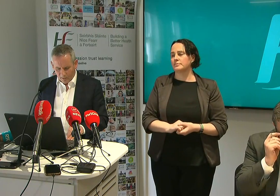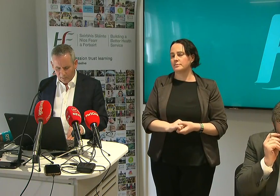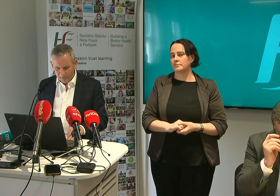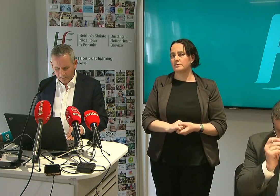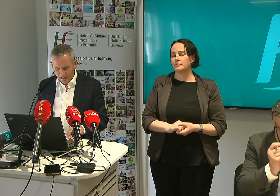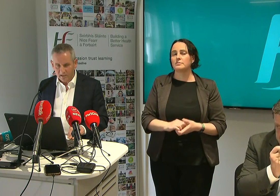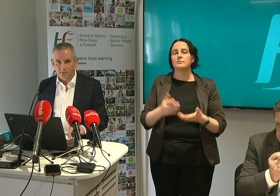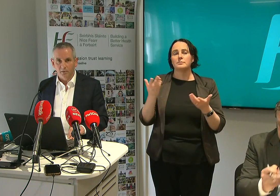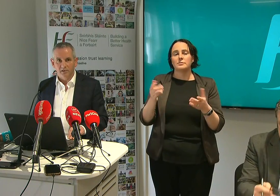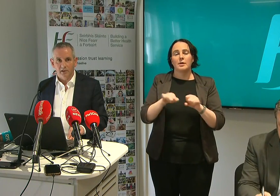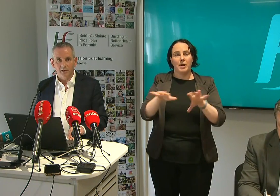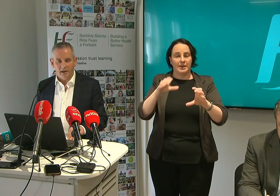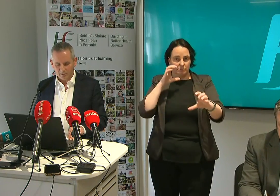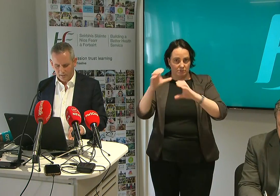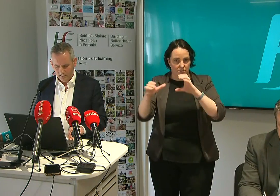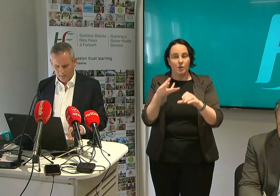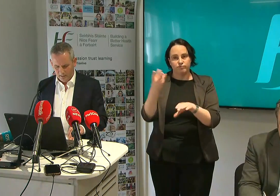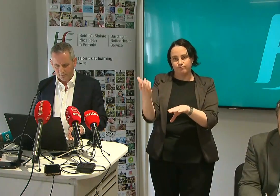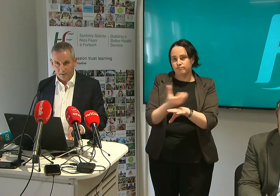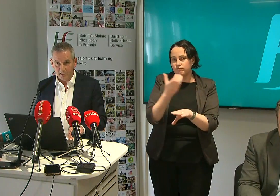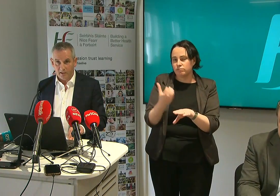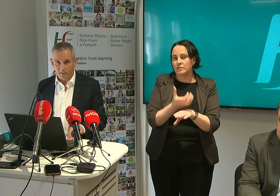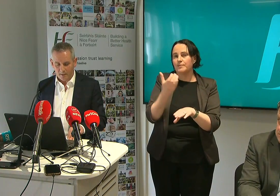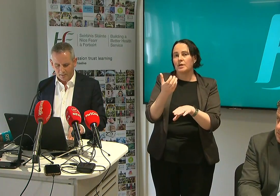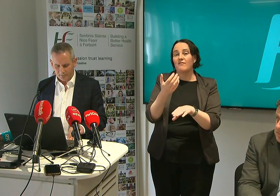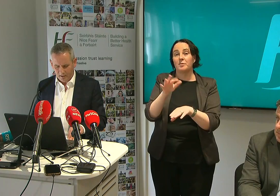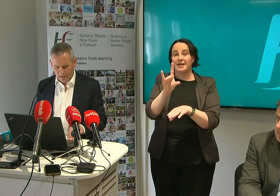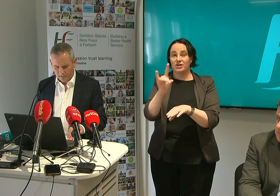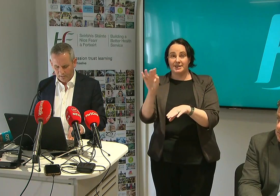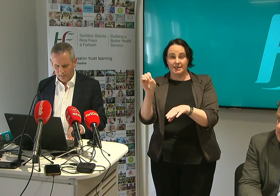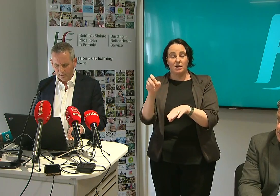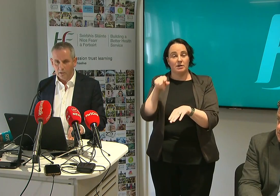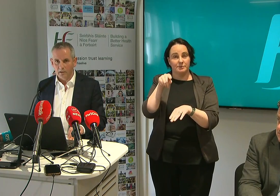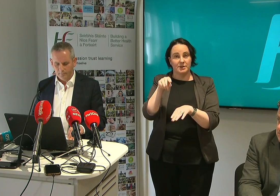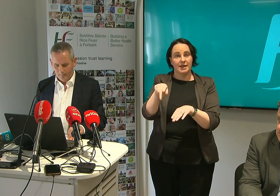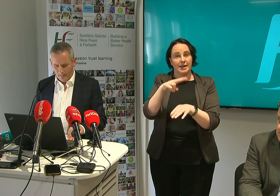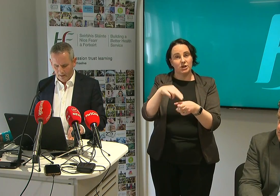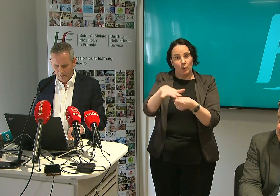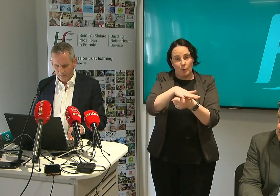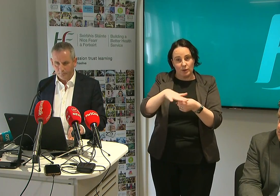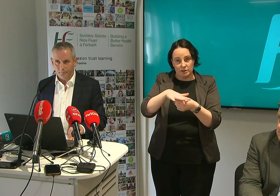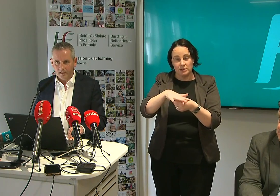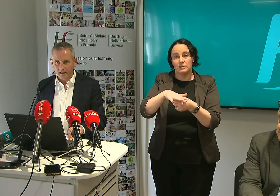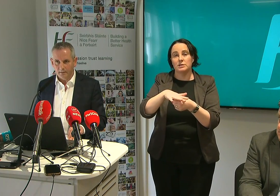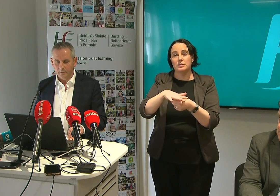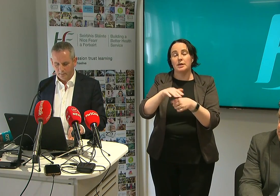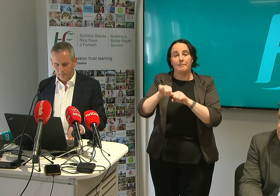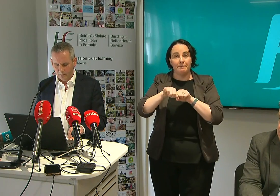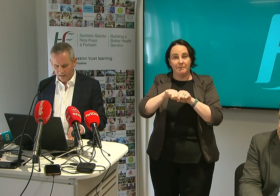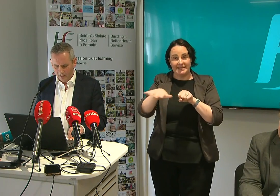Just from our public communications, we will continue with our national, from the HSE perspective, our national, local